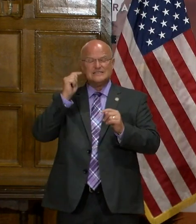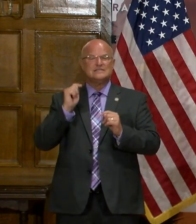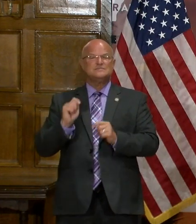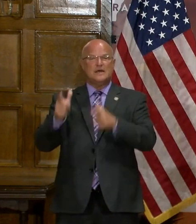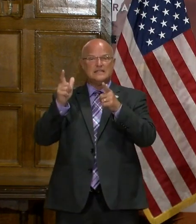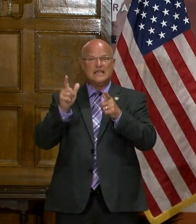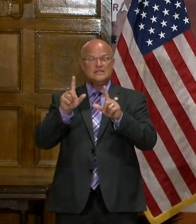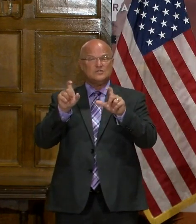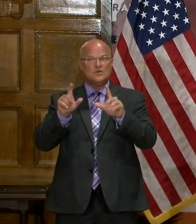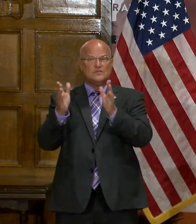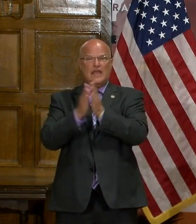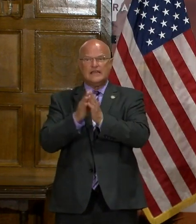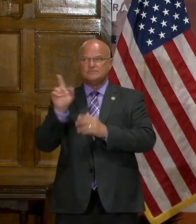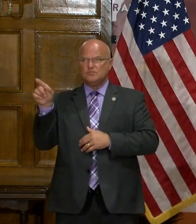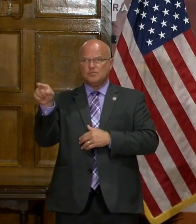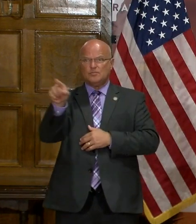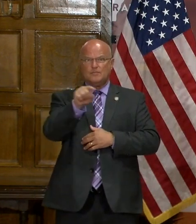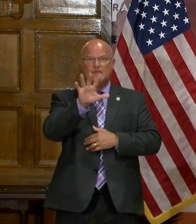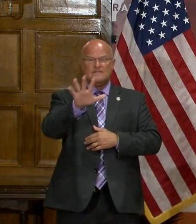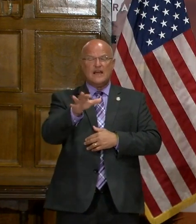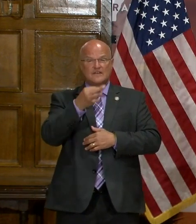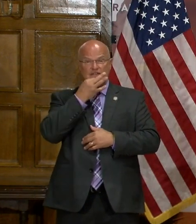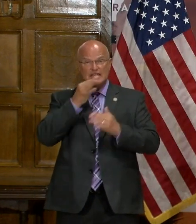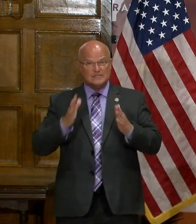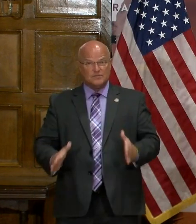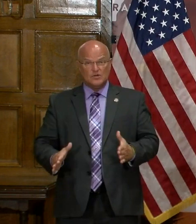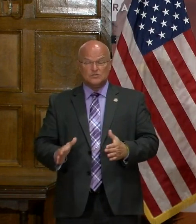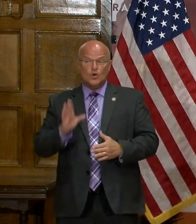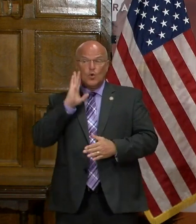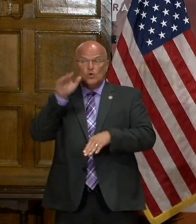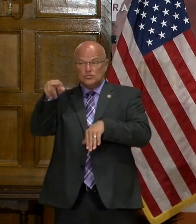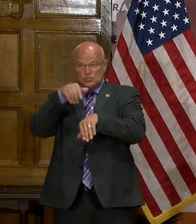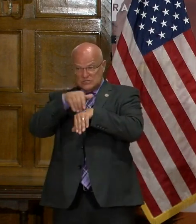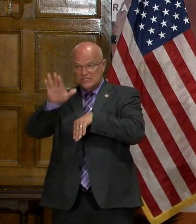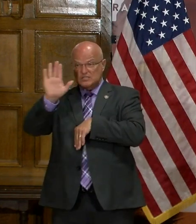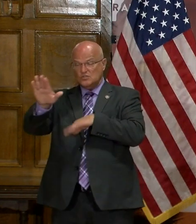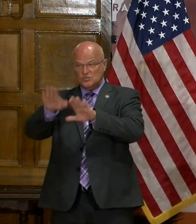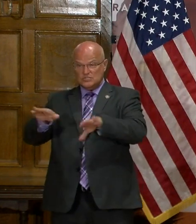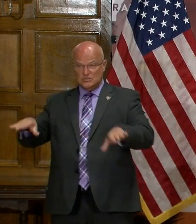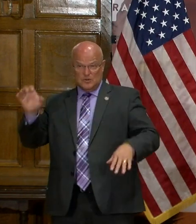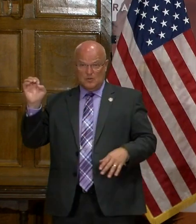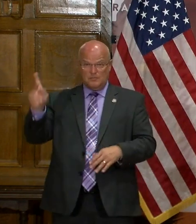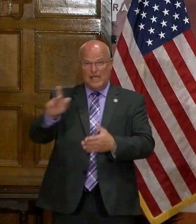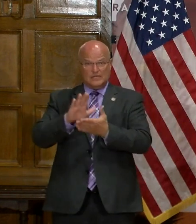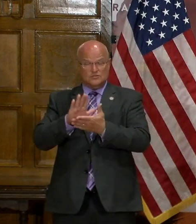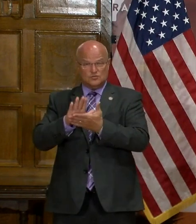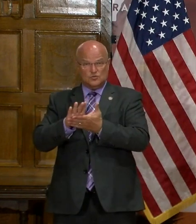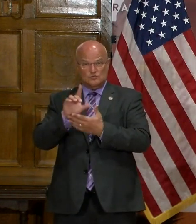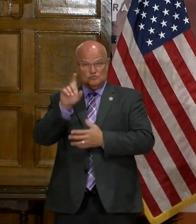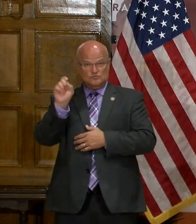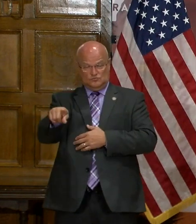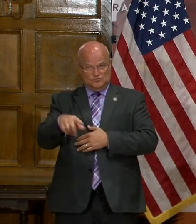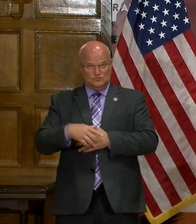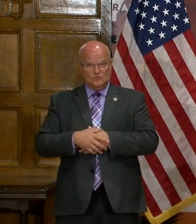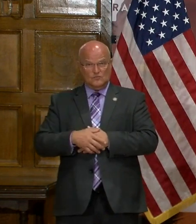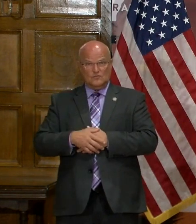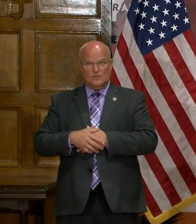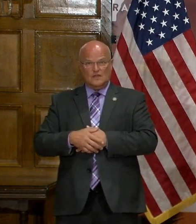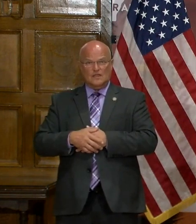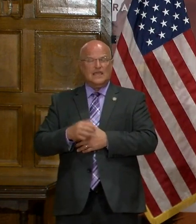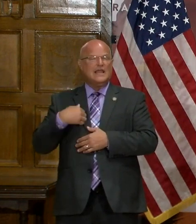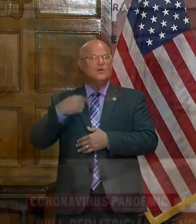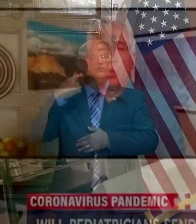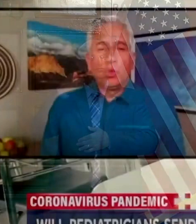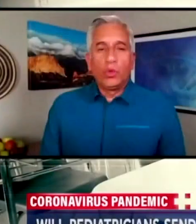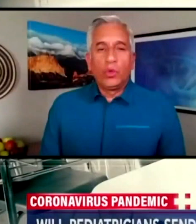spontaneous question that was asked of each of those 5 experts. Would you send your children back to school? And I wanted